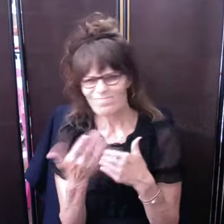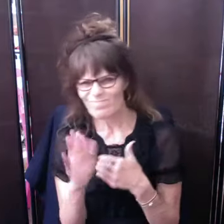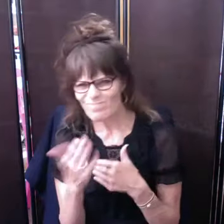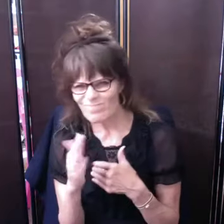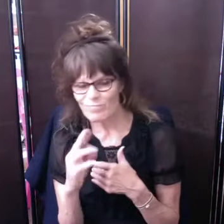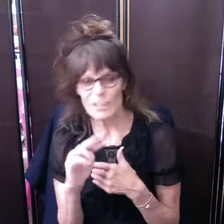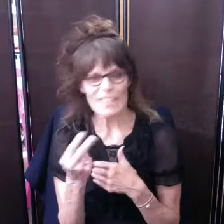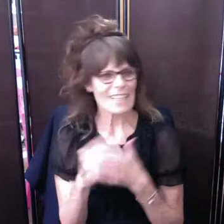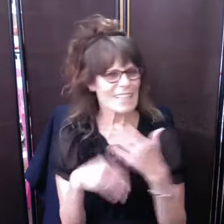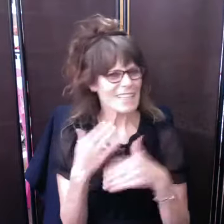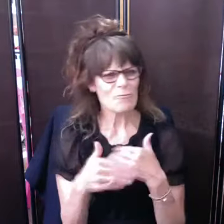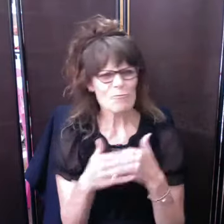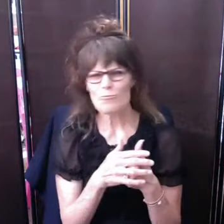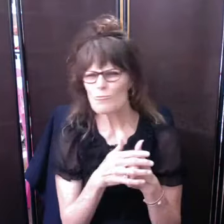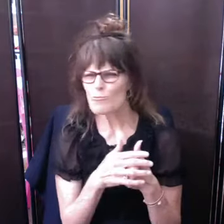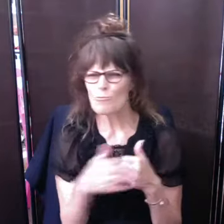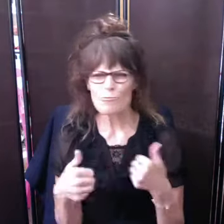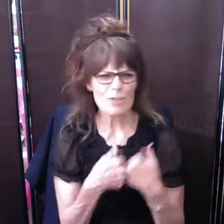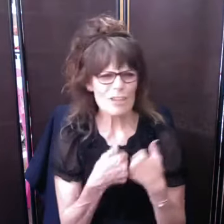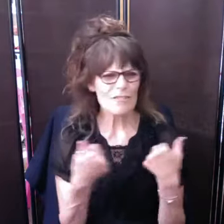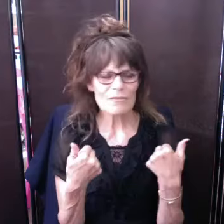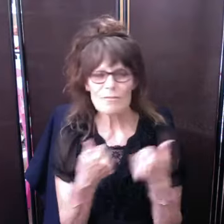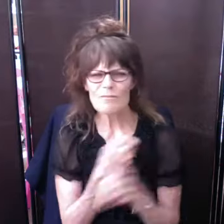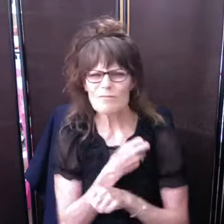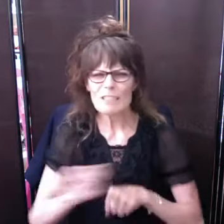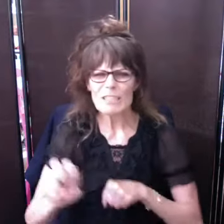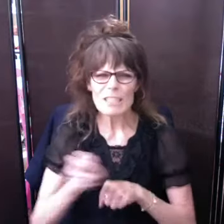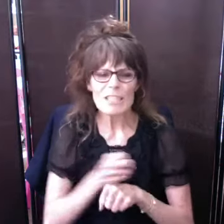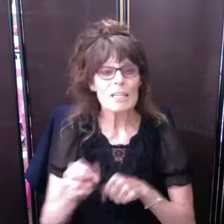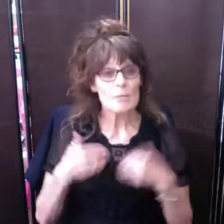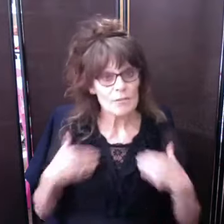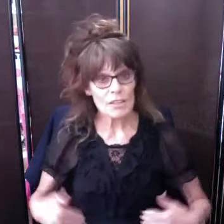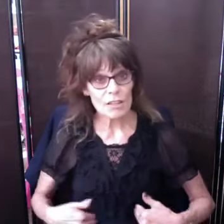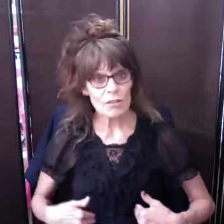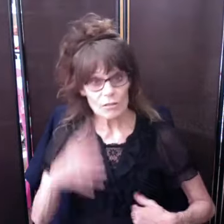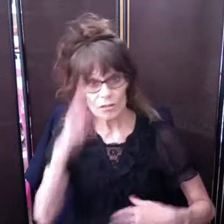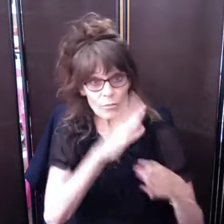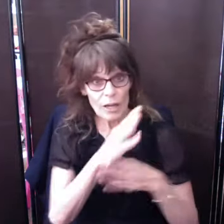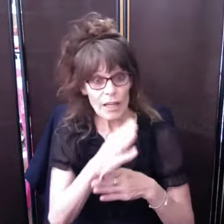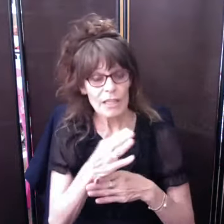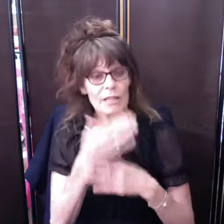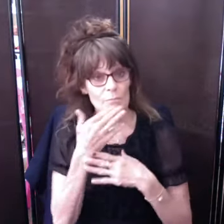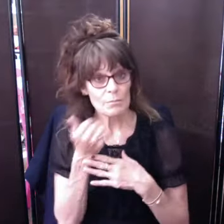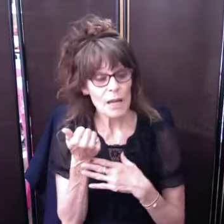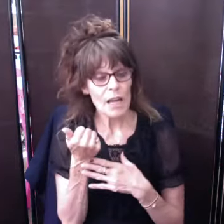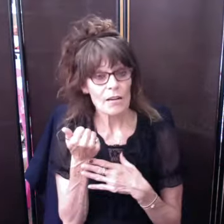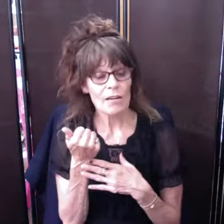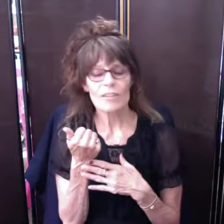arduous process, right? But thank goodness, physical sobriety steps work a lot better when we're sober. And so I surrendered on the night